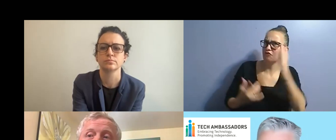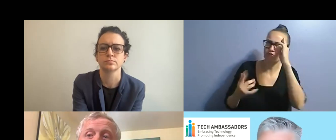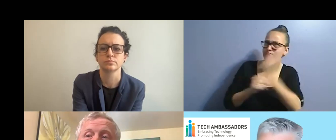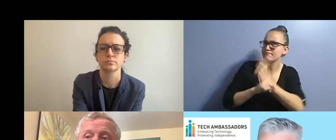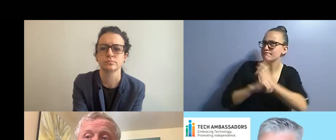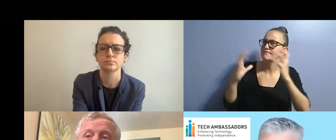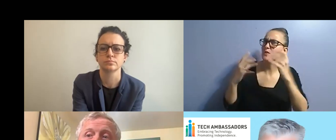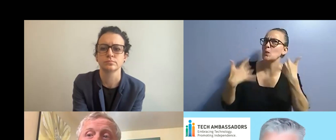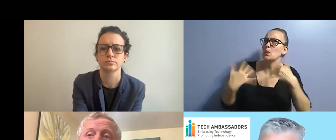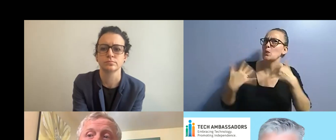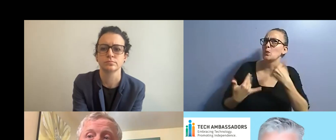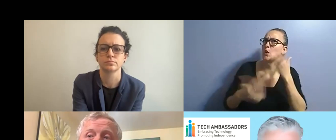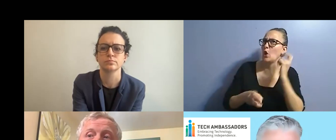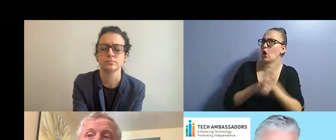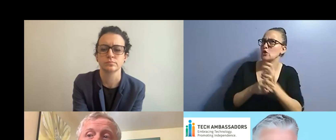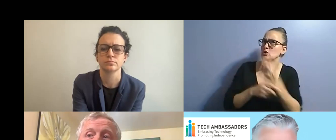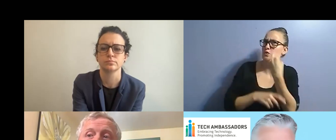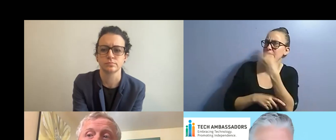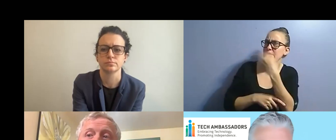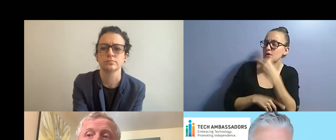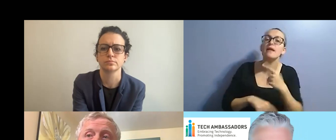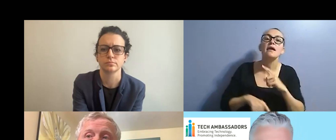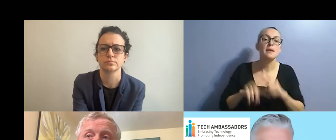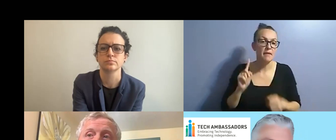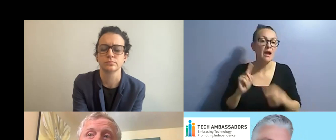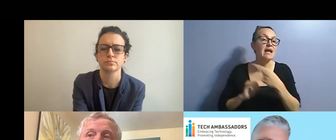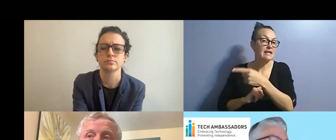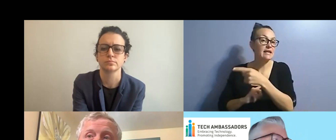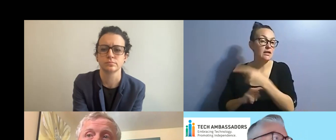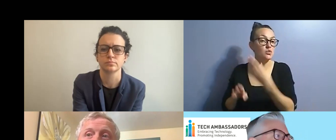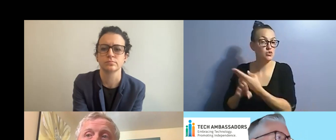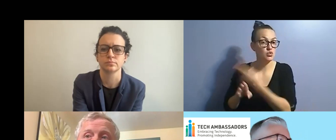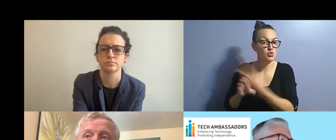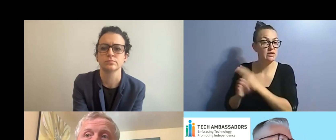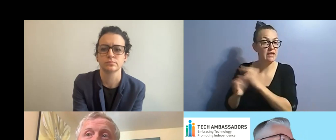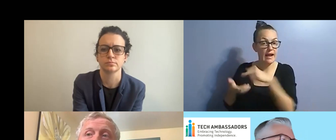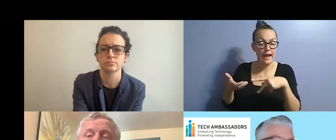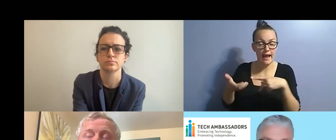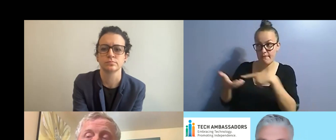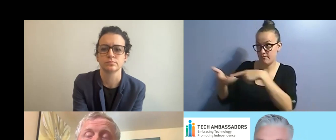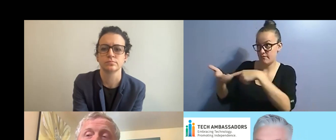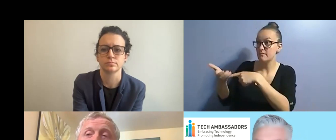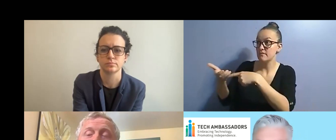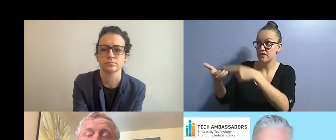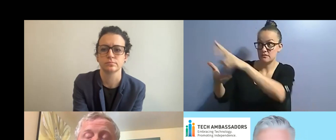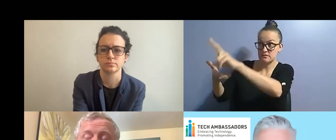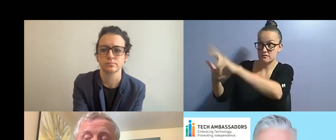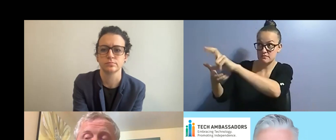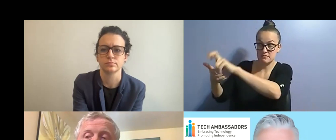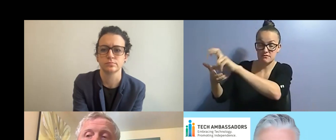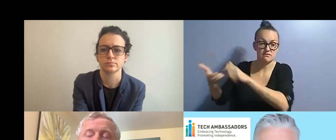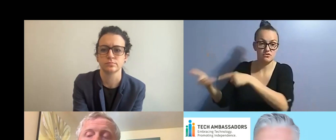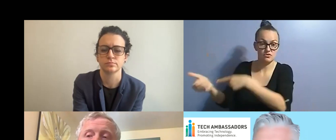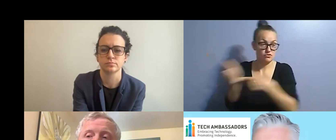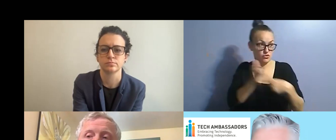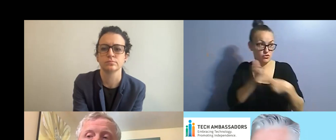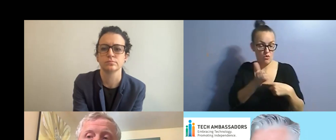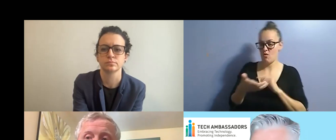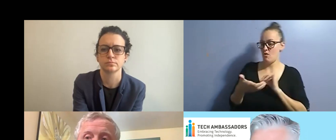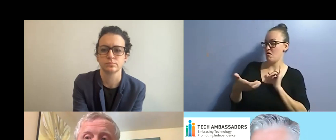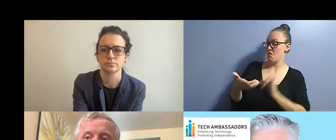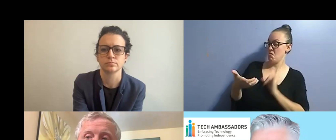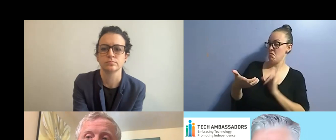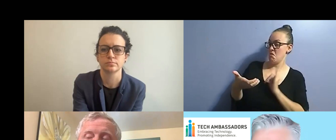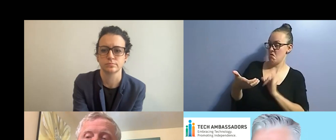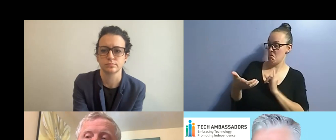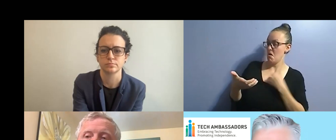the phone around to me, and I could see that it transcribed it where he could read it. Right. Okay, great. Here's what I would like to do, actually.